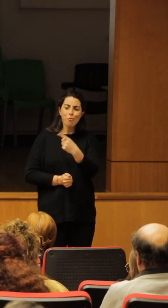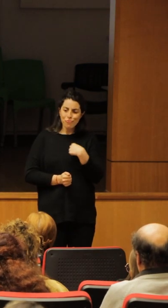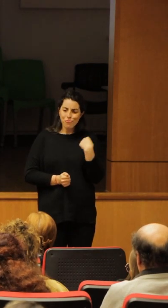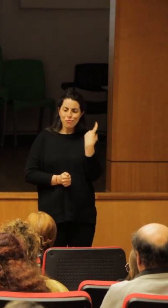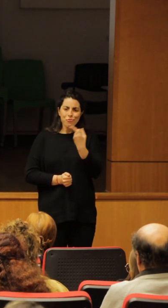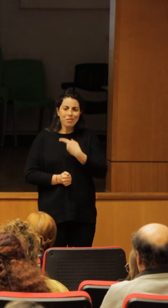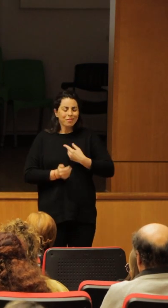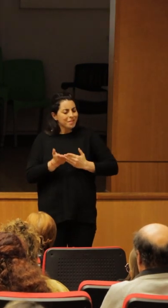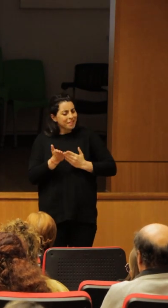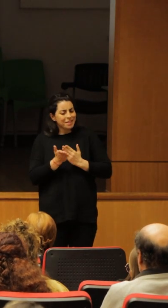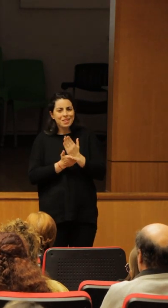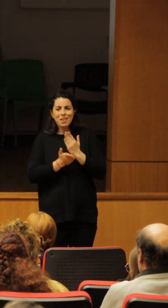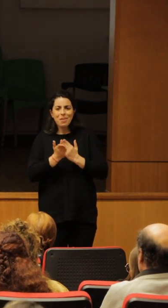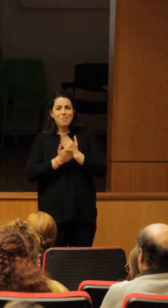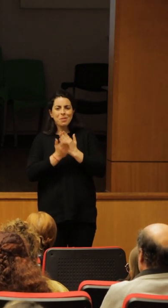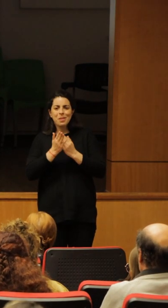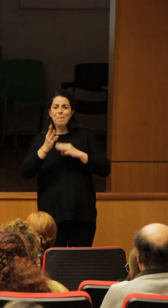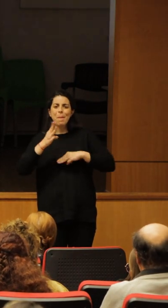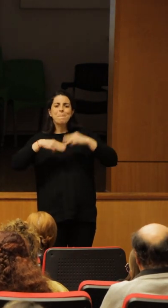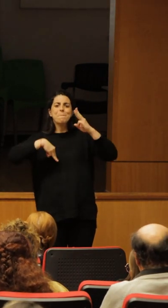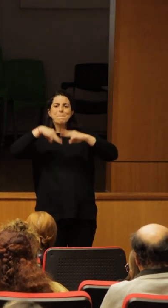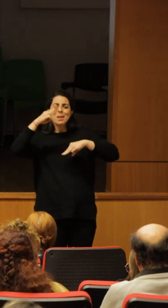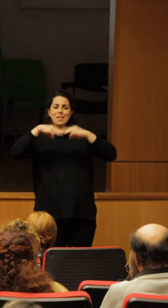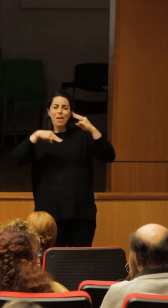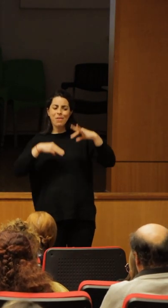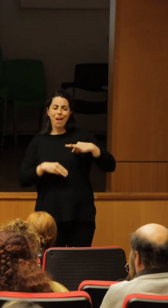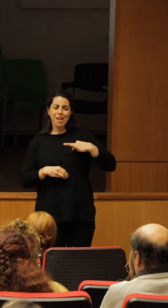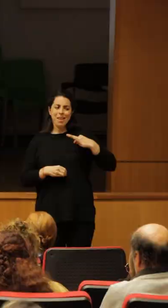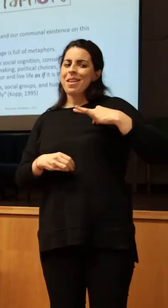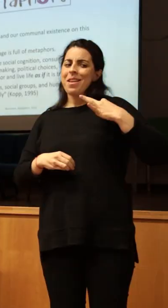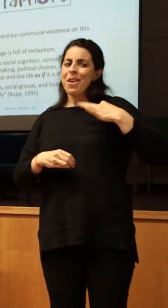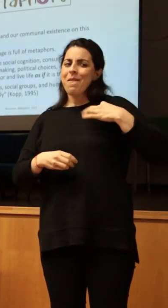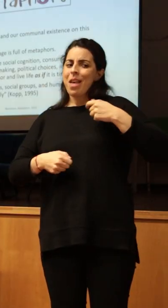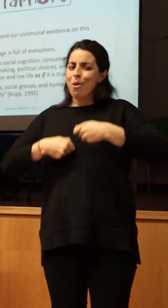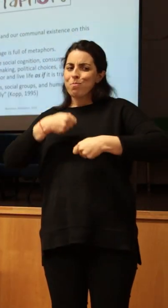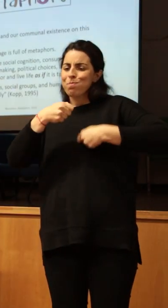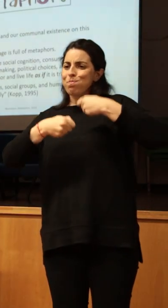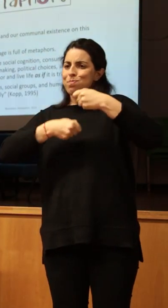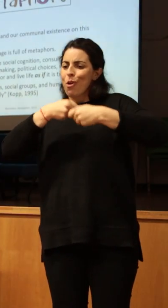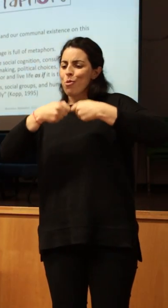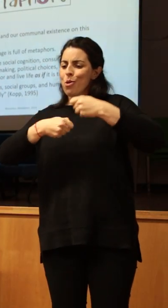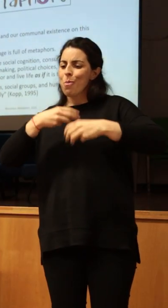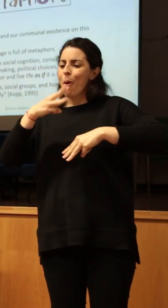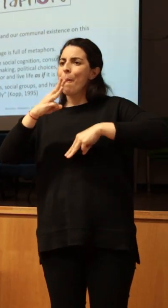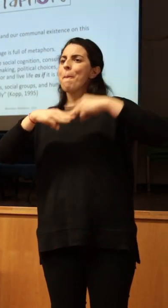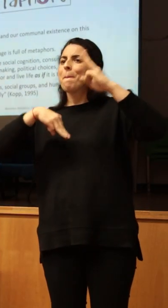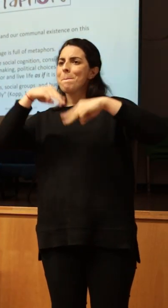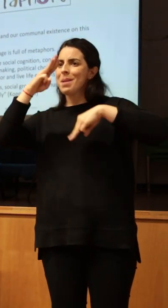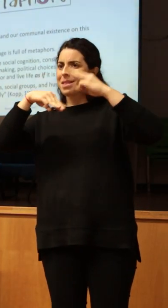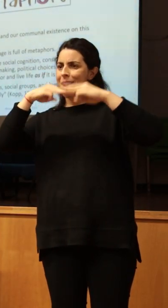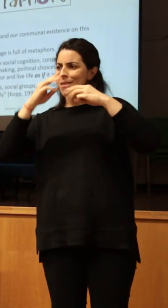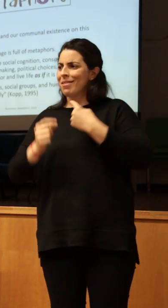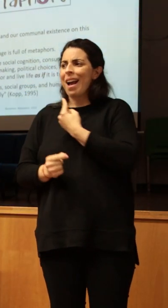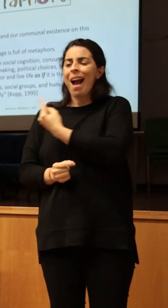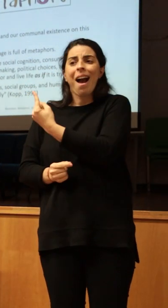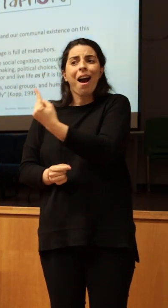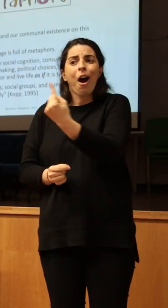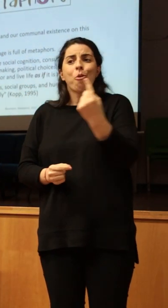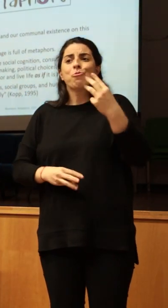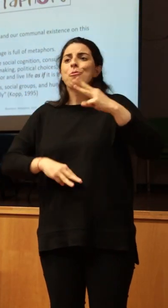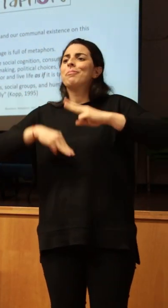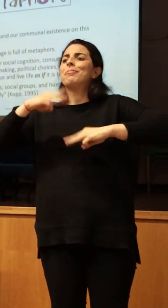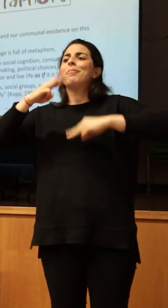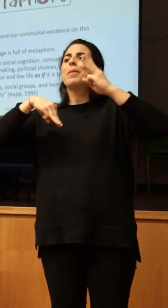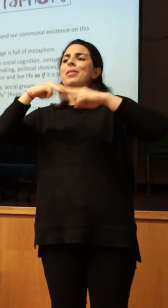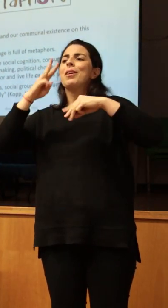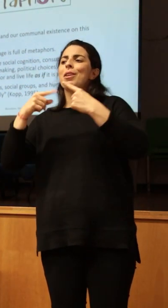no, construimos una metáfora y vivimos la vida como la metáfora que nosotros construimos. Just don't lose sleep tonight over trying to figure out what